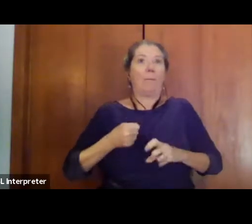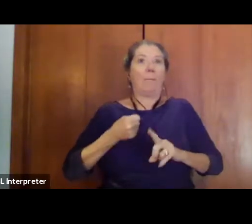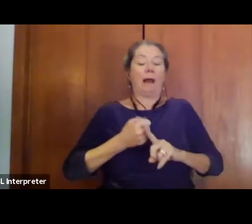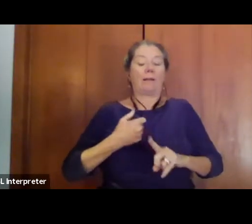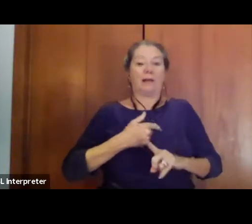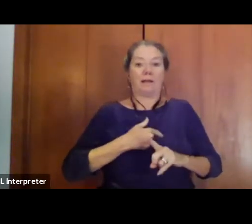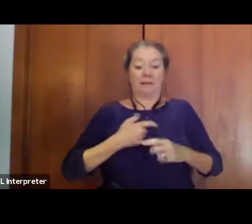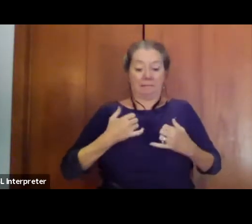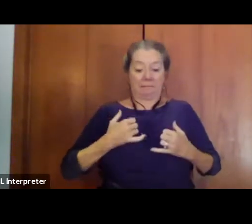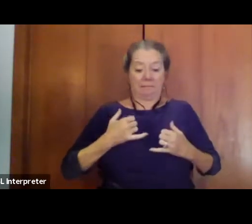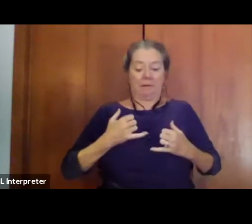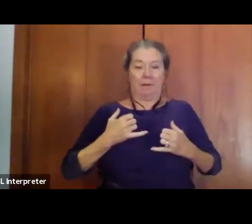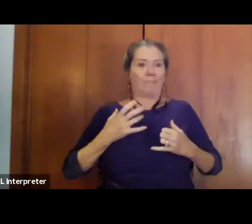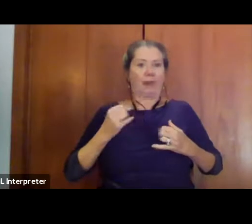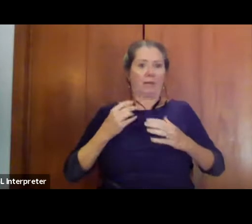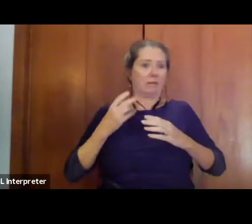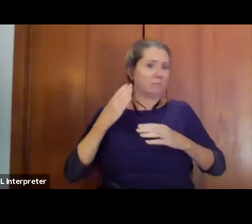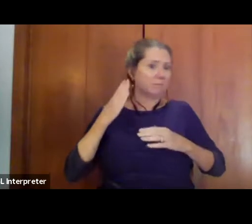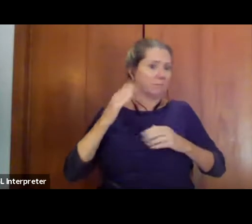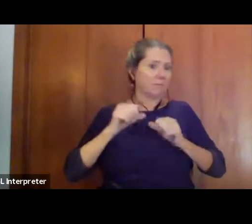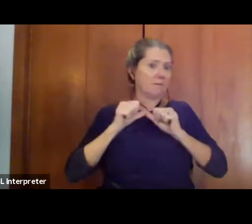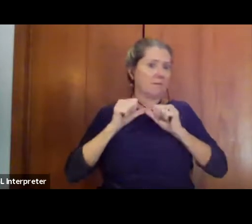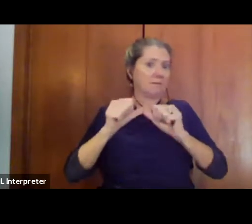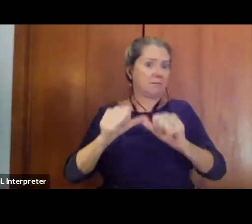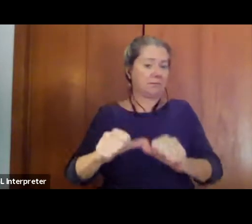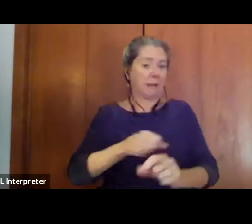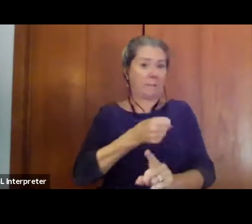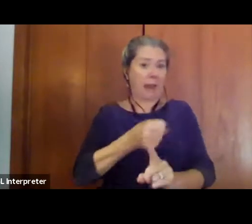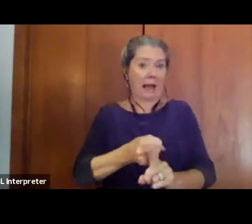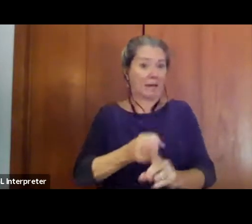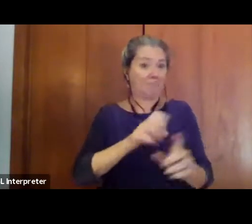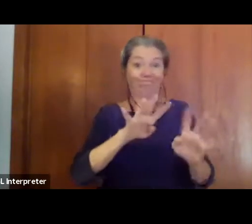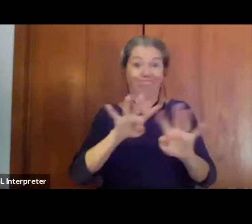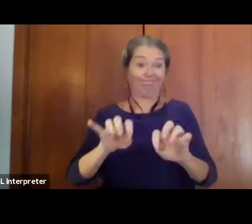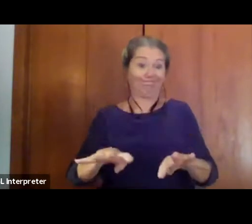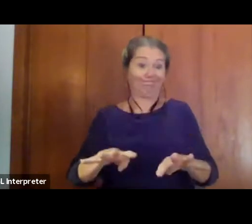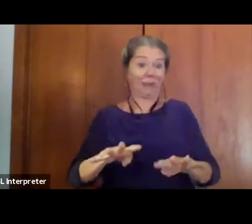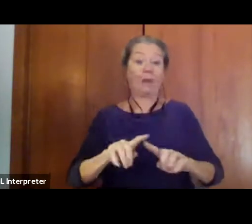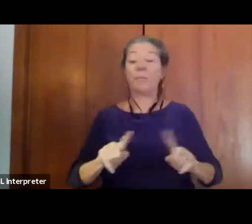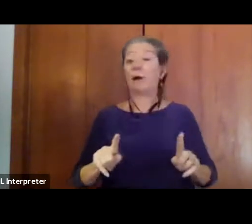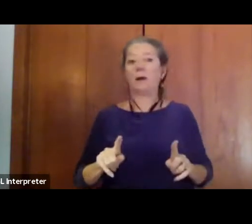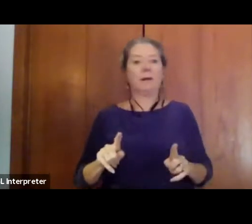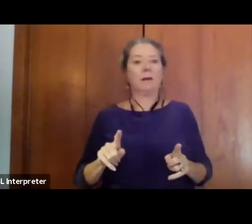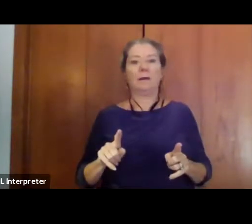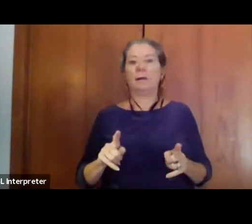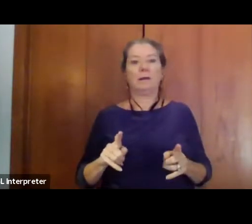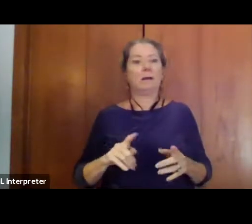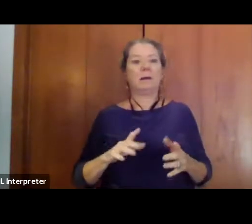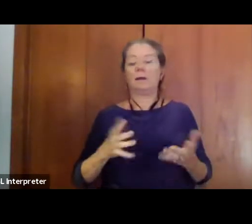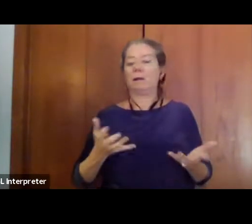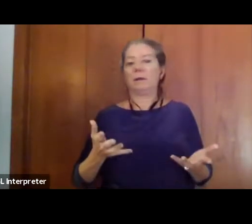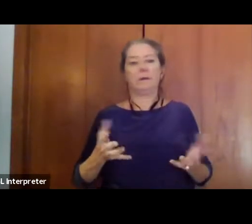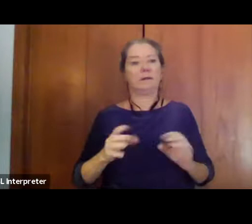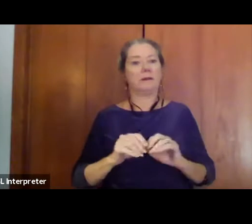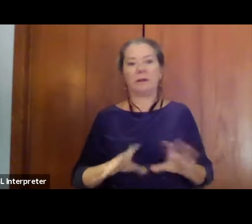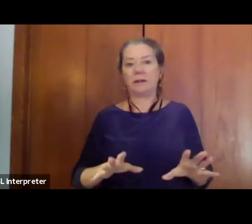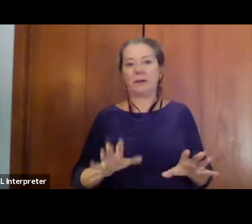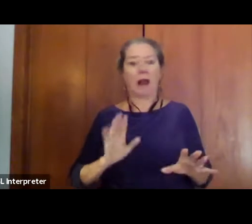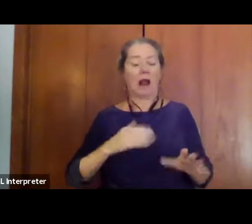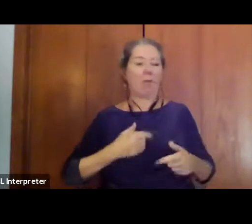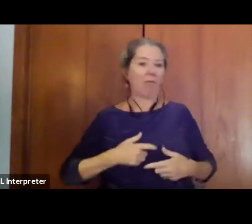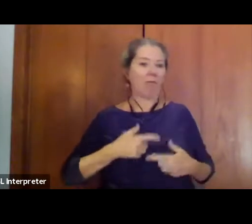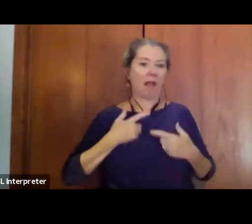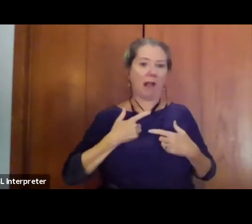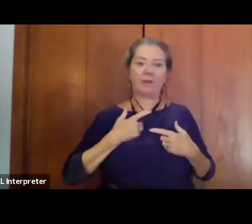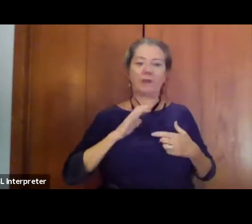lasting effects in the years to come. But there's no doubt that our lives and all of our plans and intentions for 2020 were